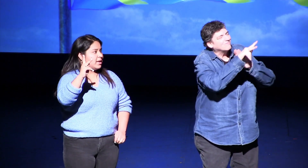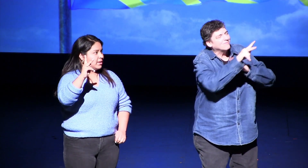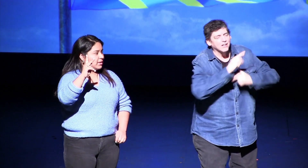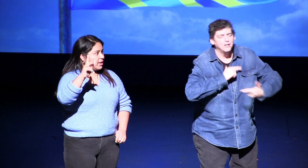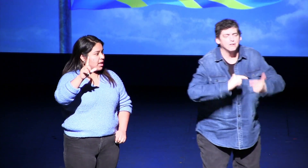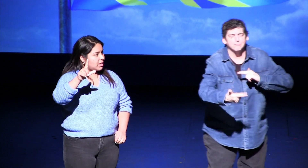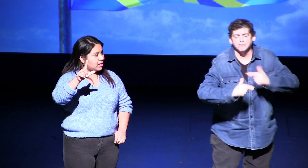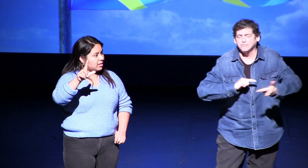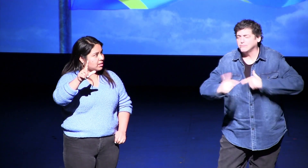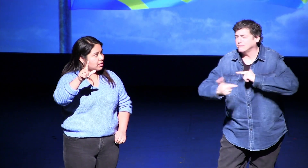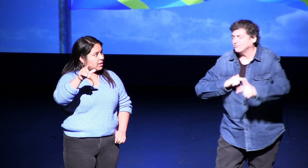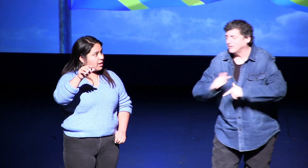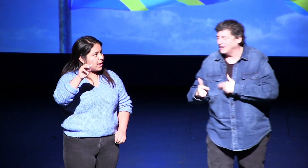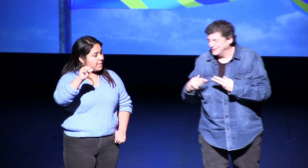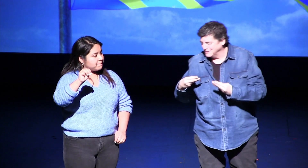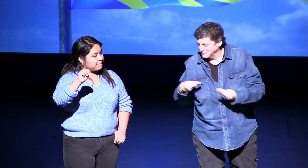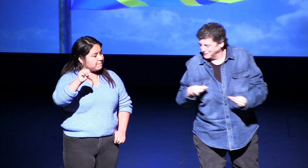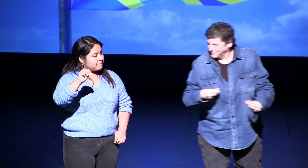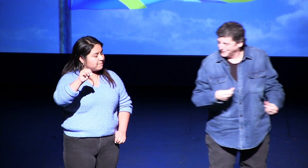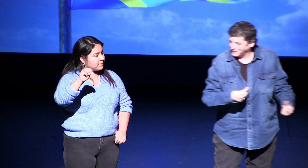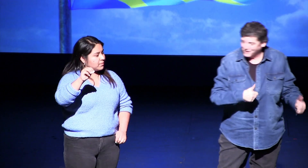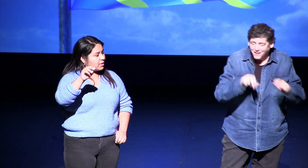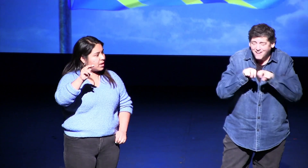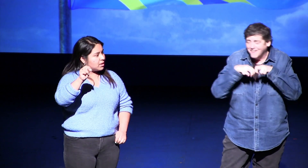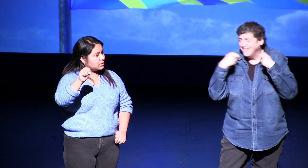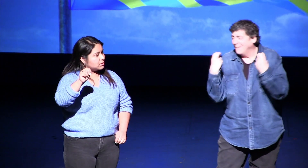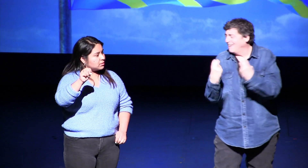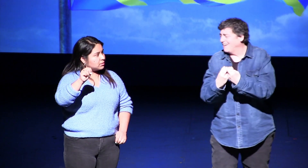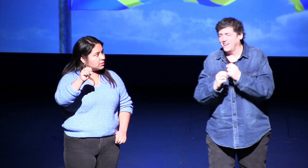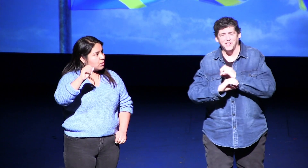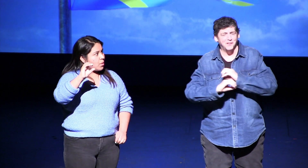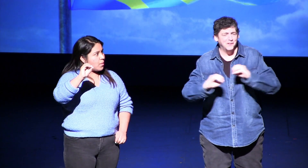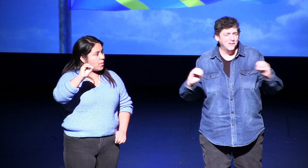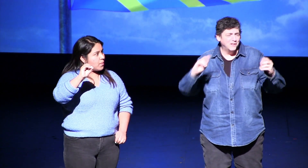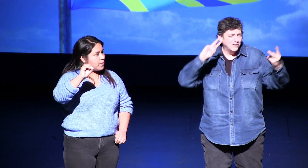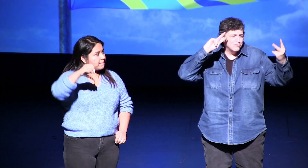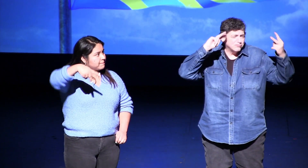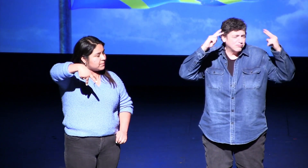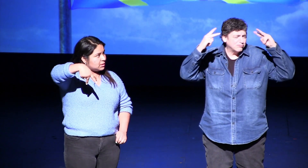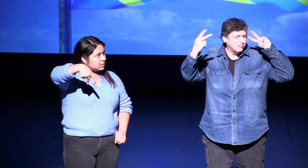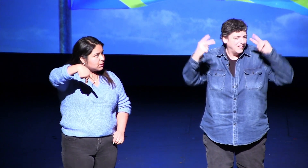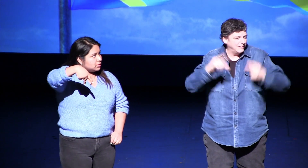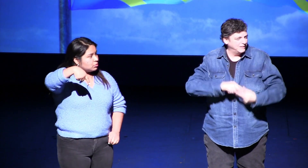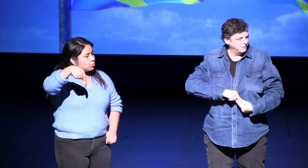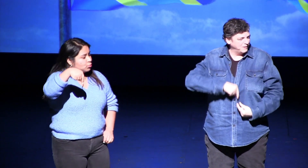K, honoring the heart, L, looking forward to the M, future, passing N, things along. O, Communication without